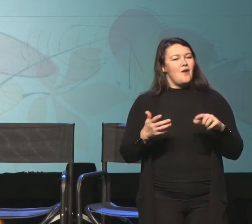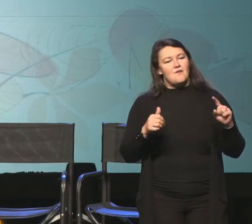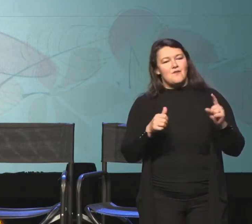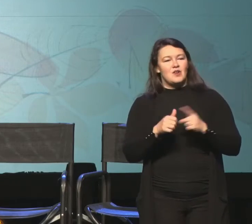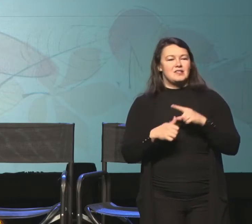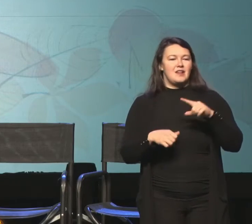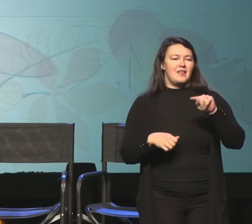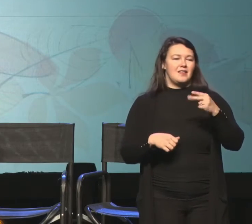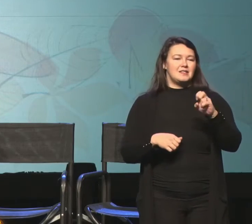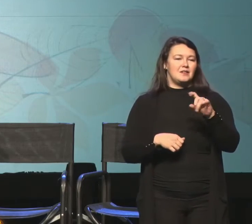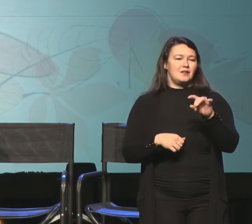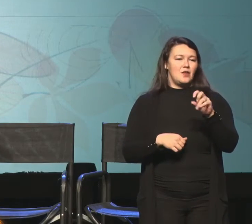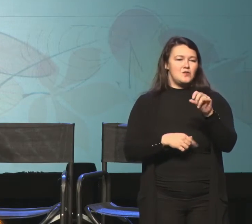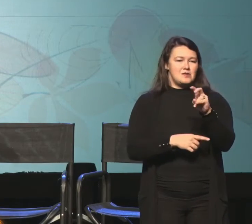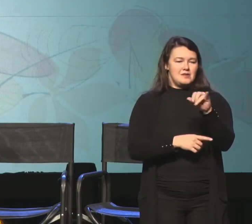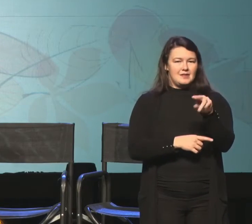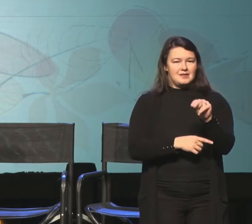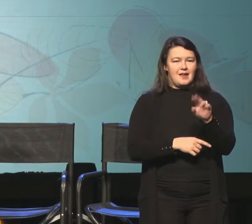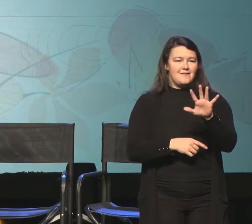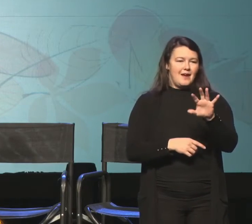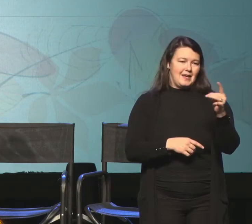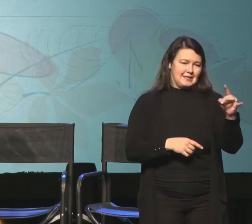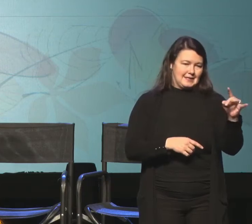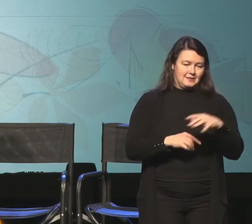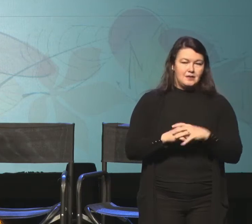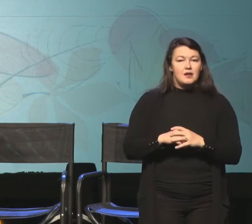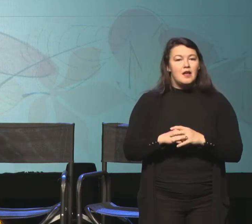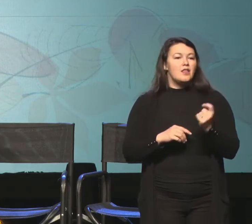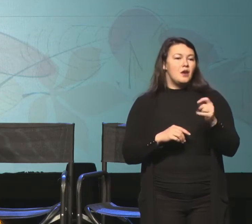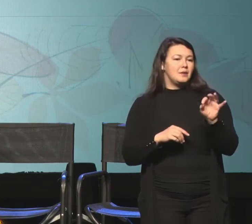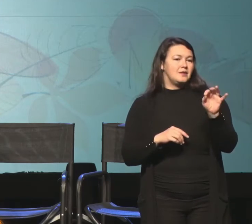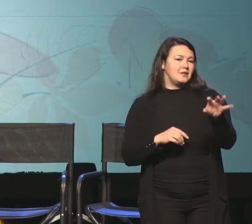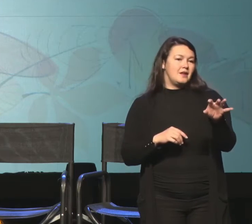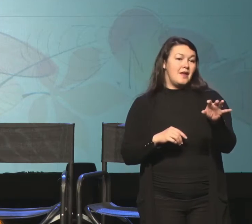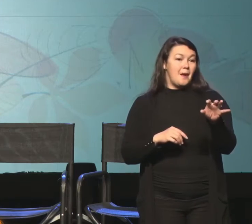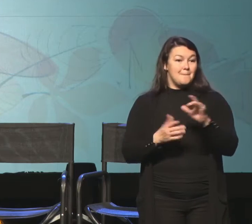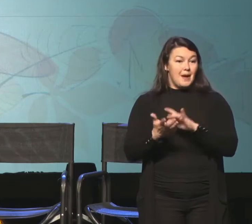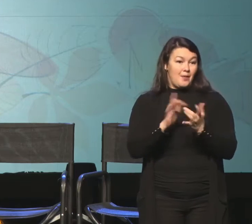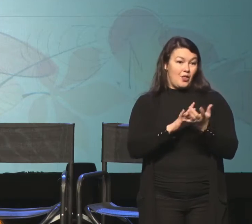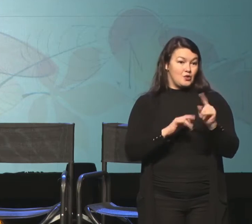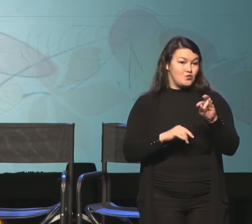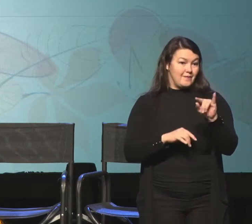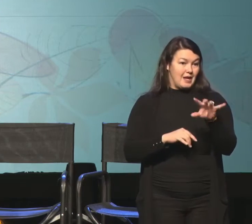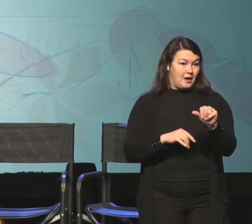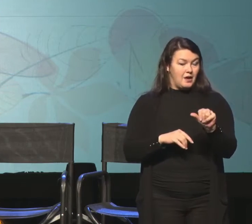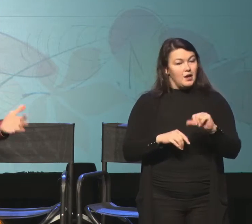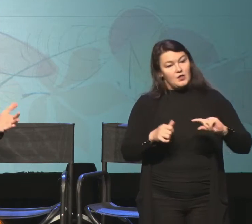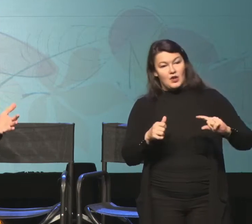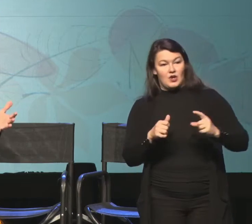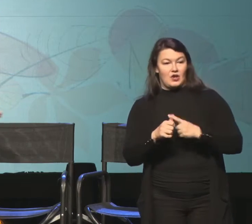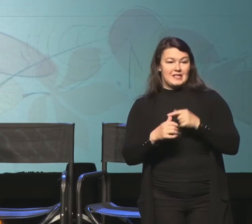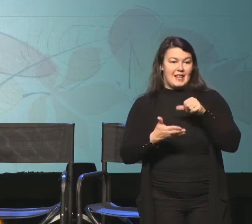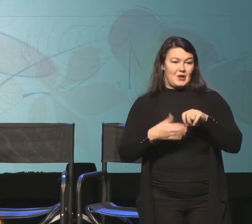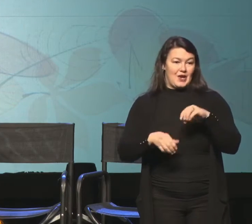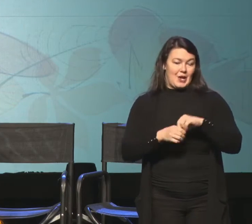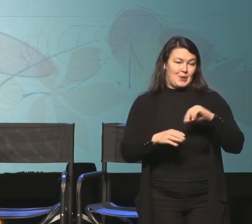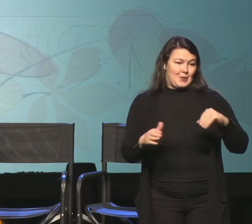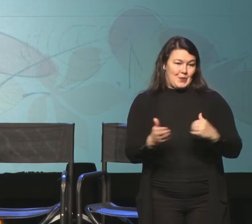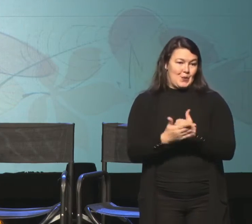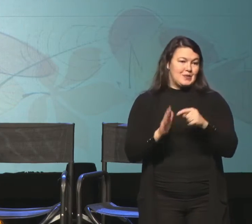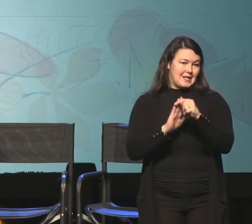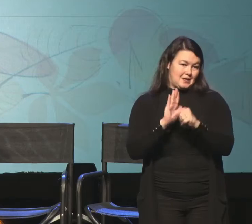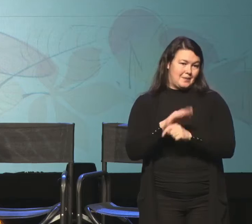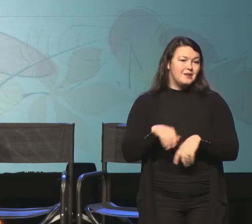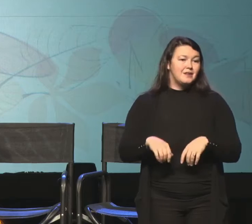Thessalonians 5:18. 1 Thessalonians, by the way, little piece of Bible trivia for you, is our earliest letter in the New Testament, authentic Paul